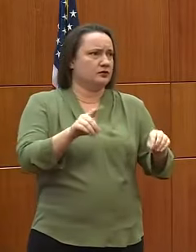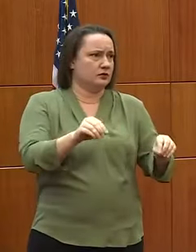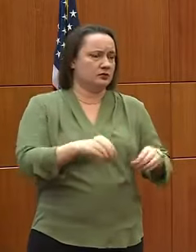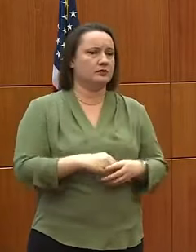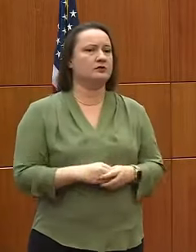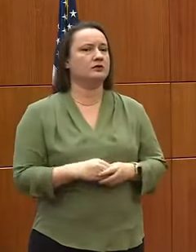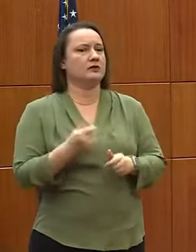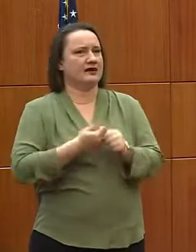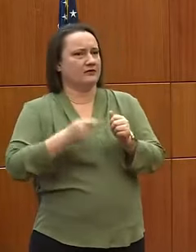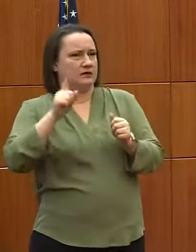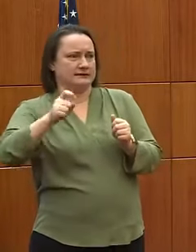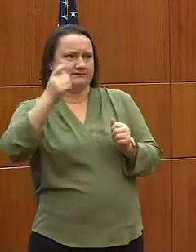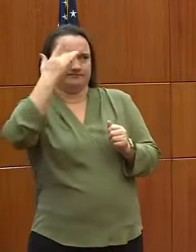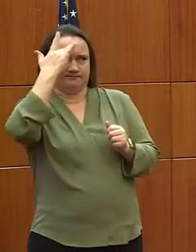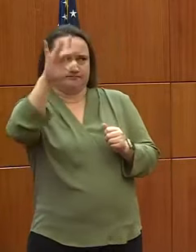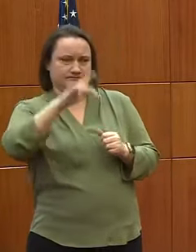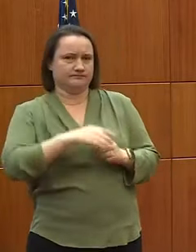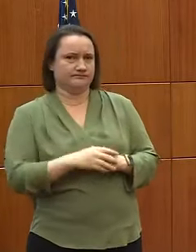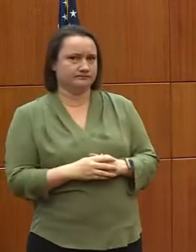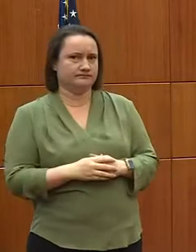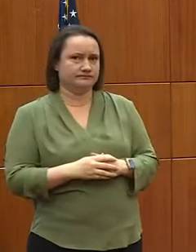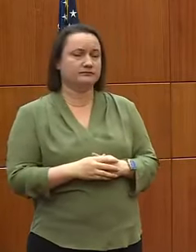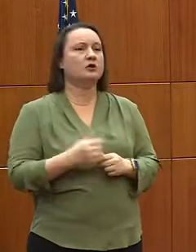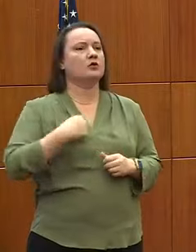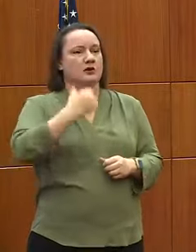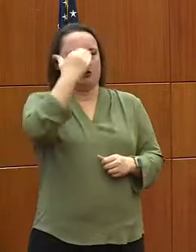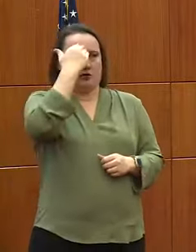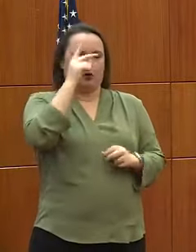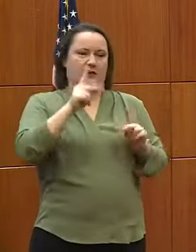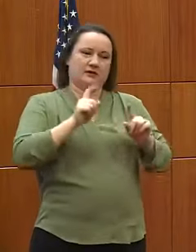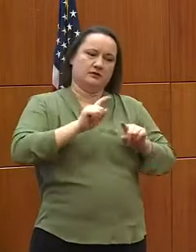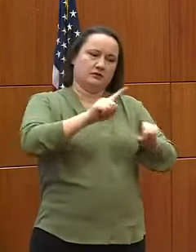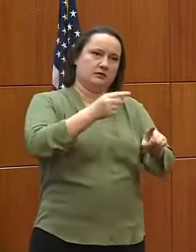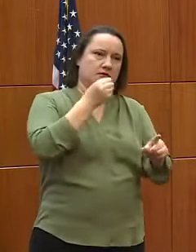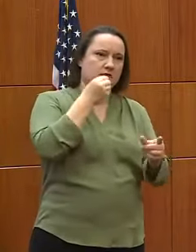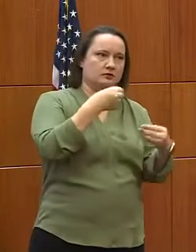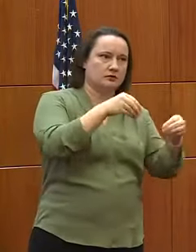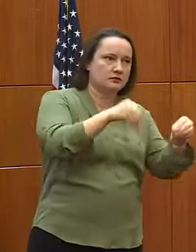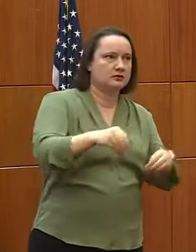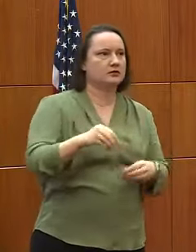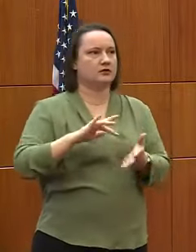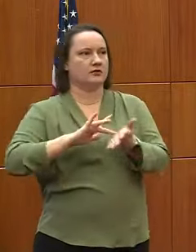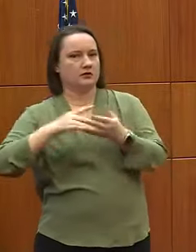be smart. We know people have to go to the grocery store and to the pharmacy,